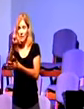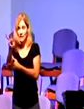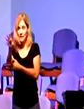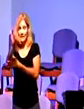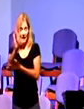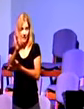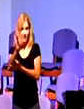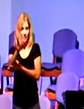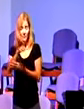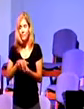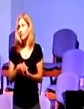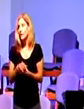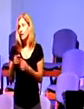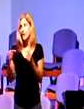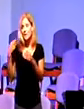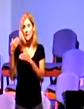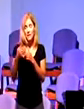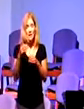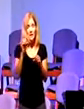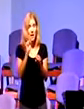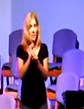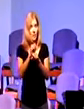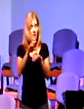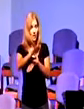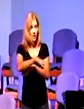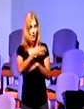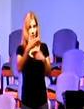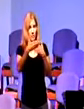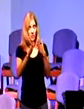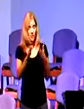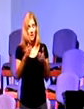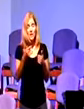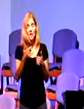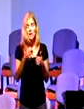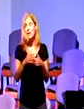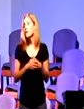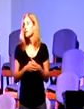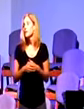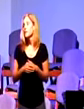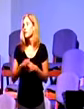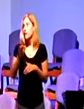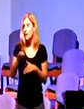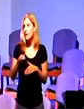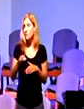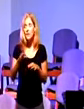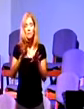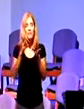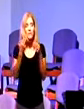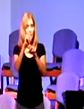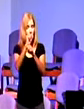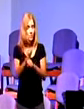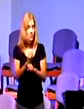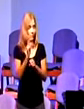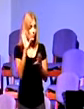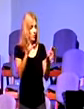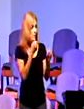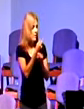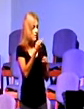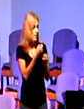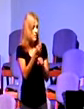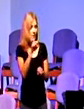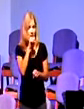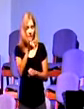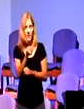268. Since then, Operation Christmas Child has been a family tradition. We do it every single year, and we love it.